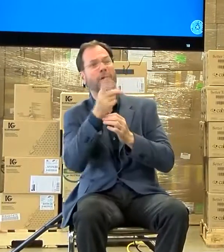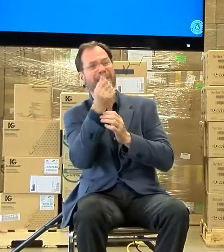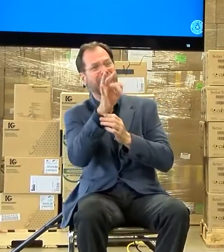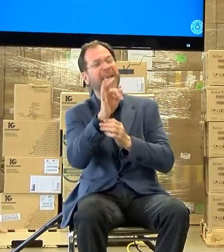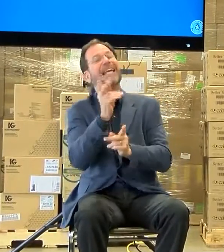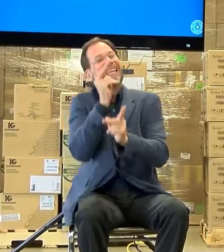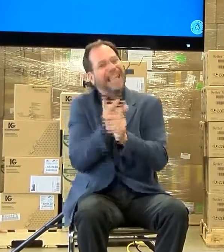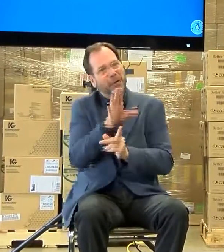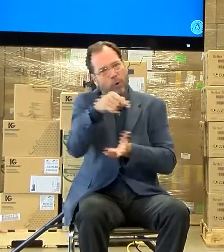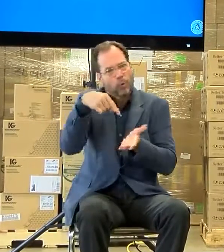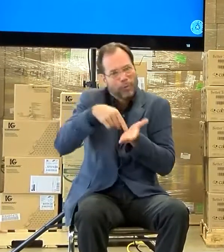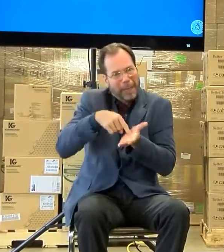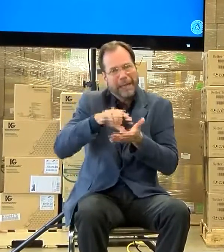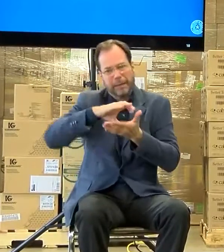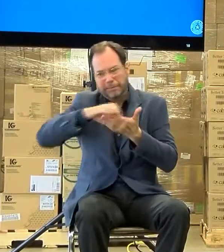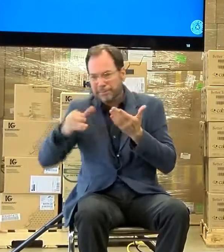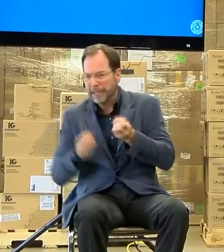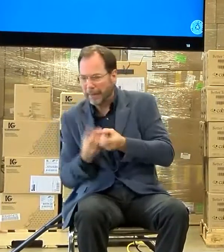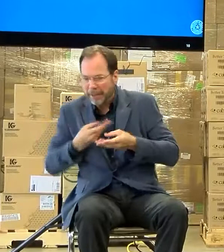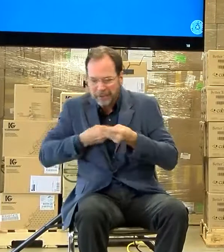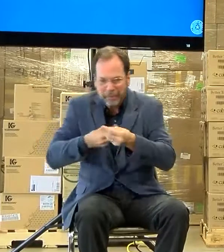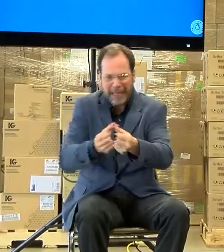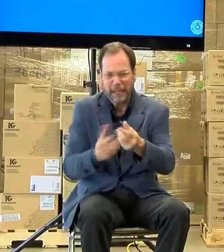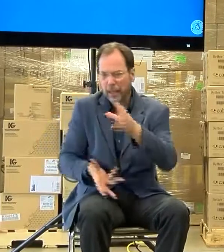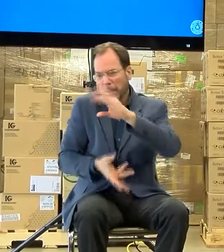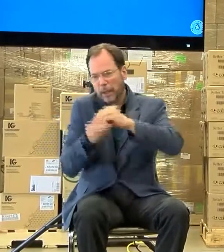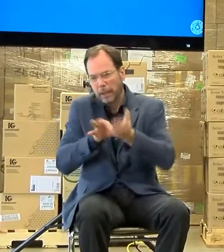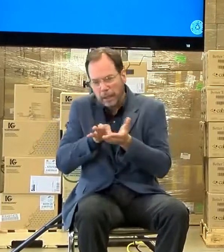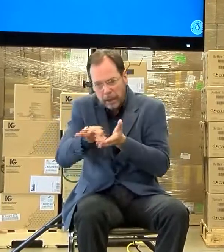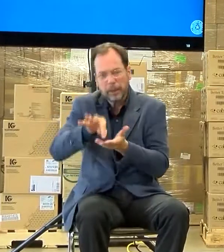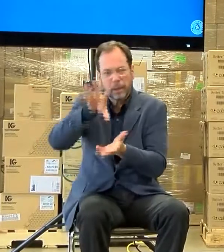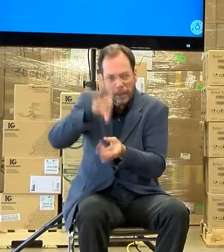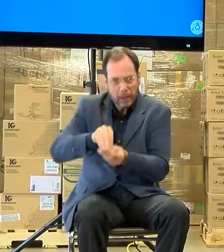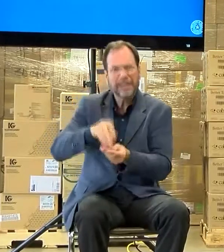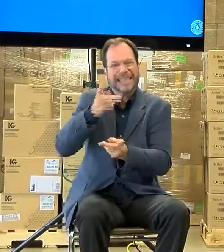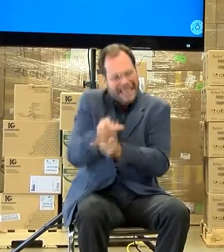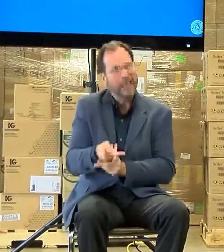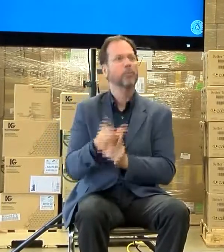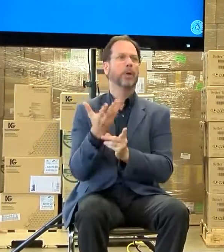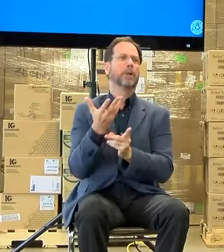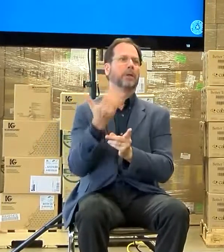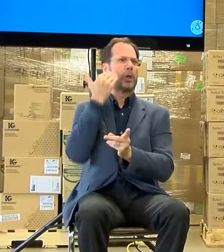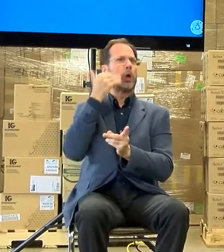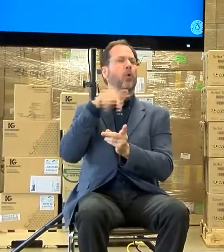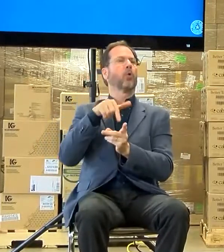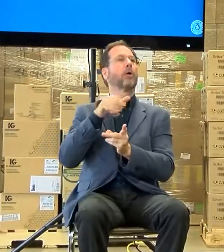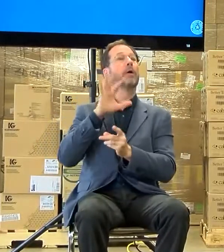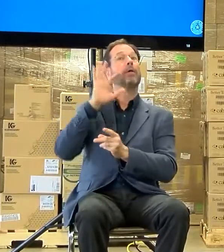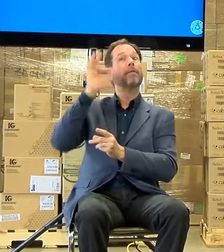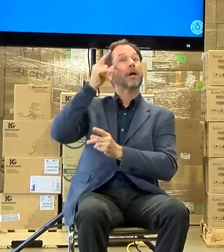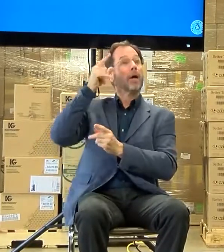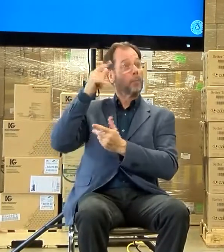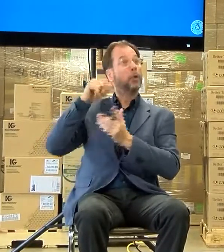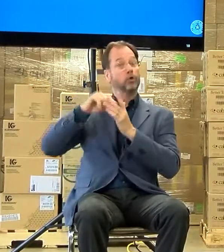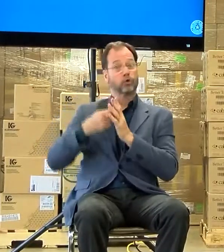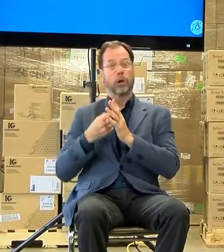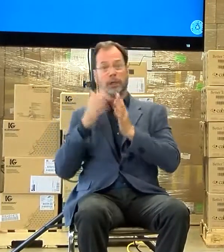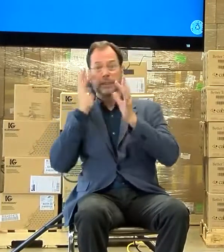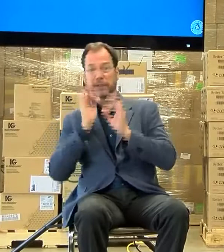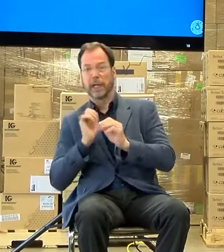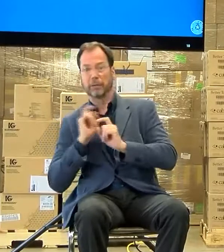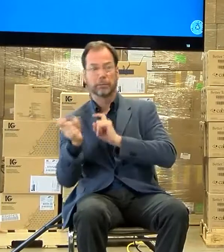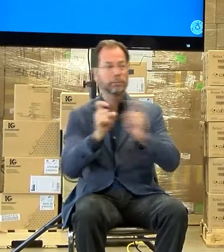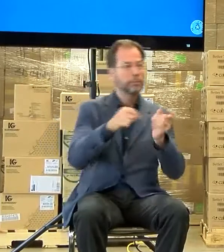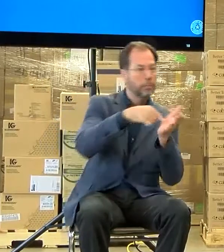their invoices and the amounts of money that they're spending, where they're spending it, and what they're spending it on. As the federal government rolls out how their